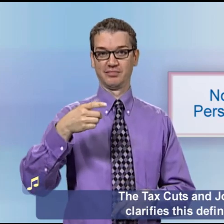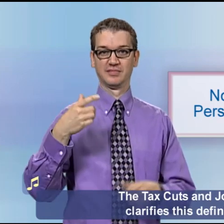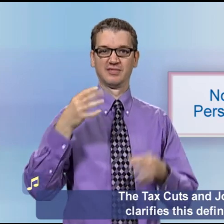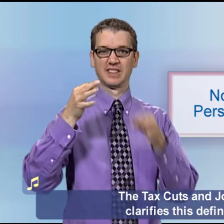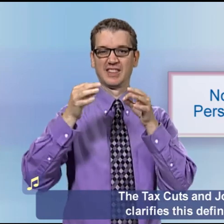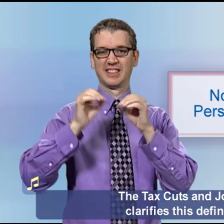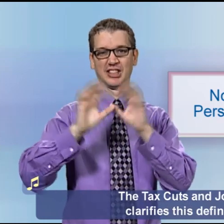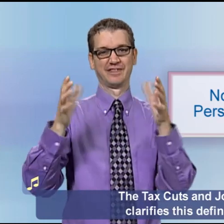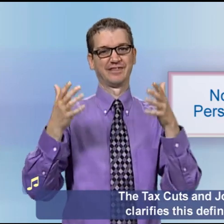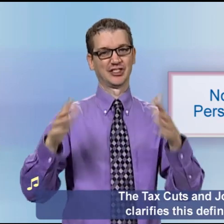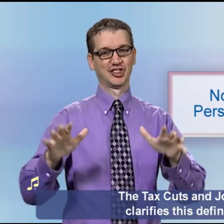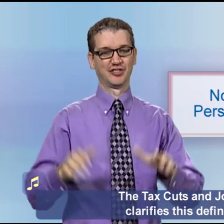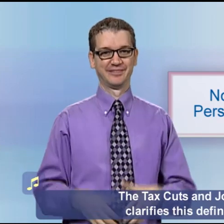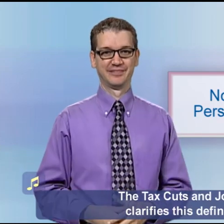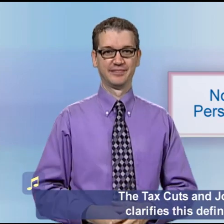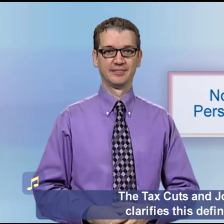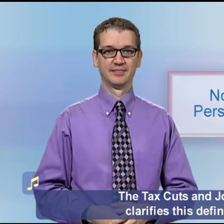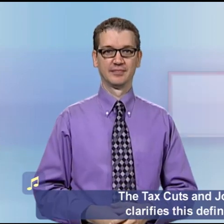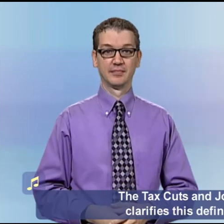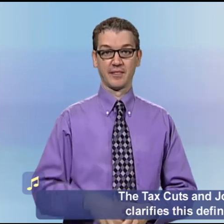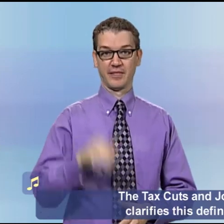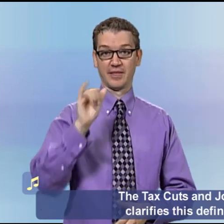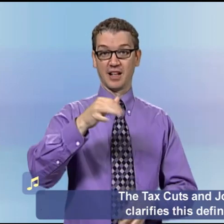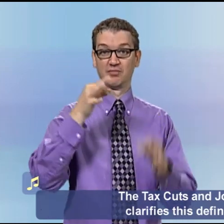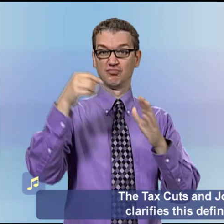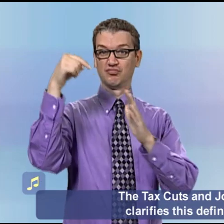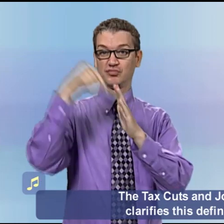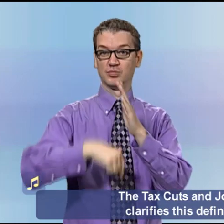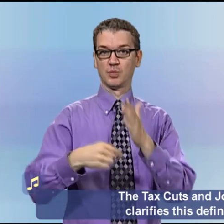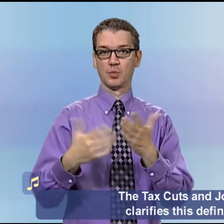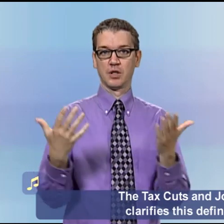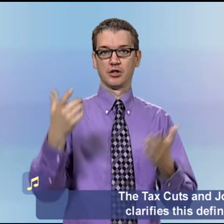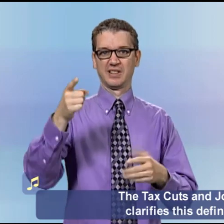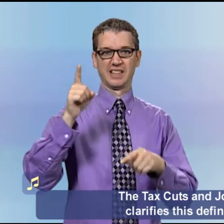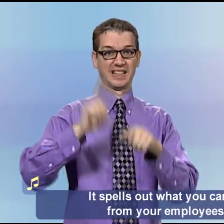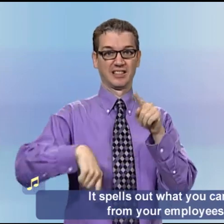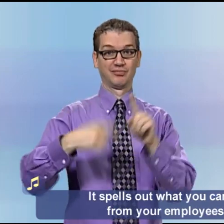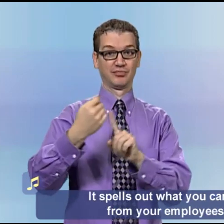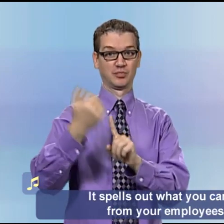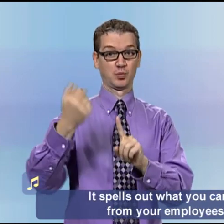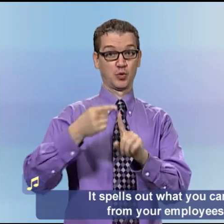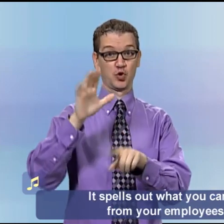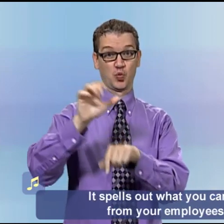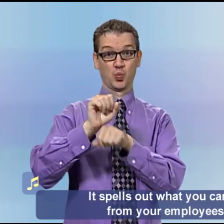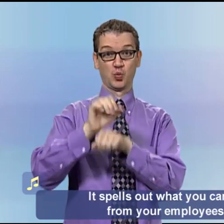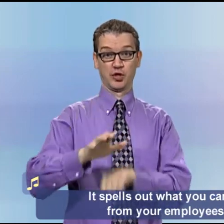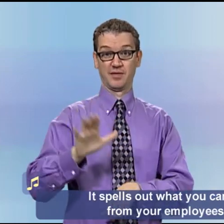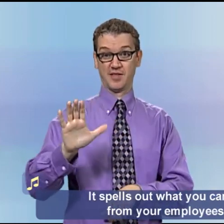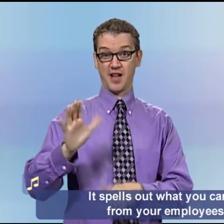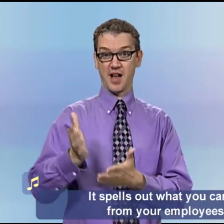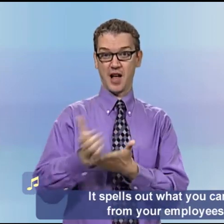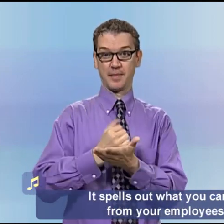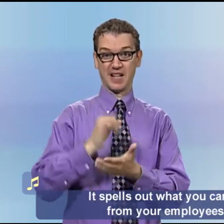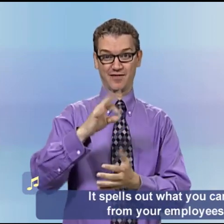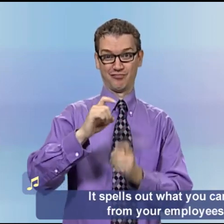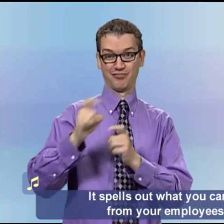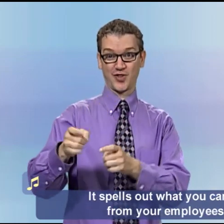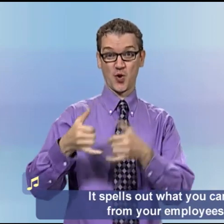it spells out what you cannot exclude from your